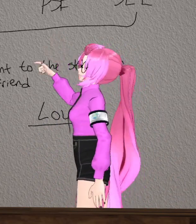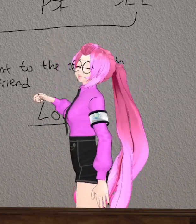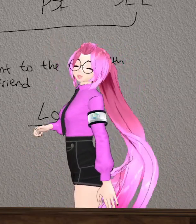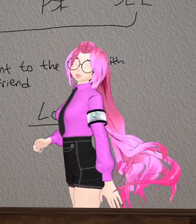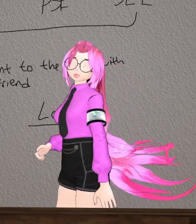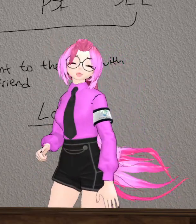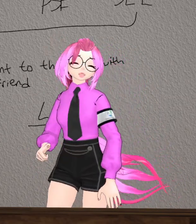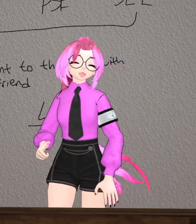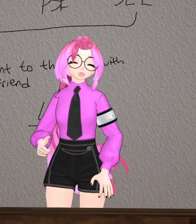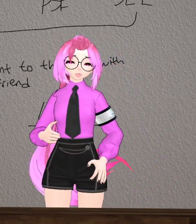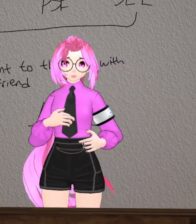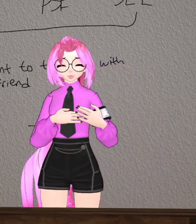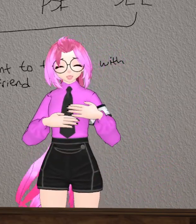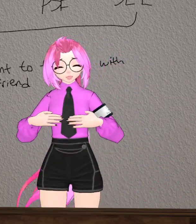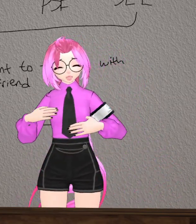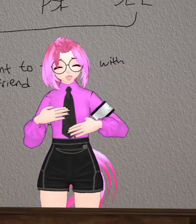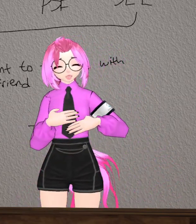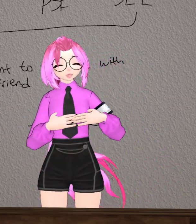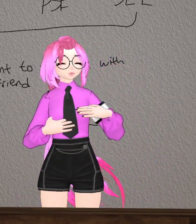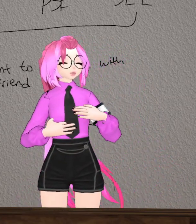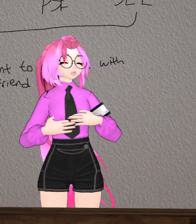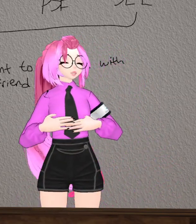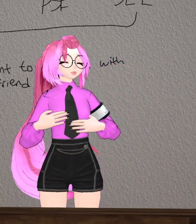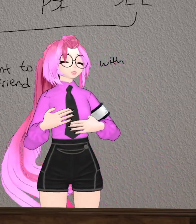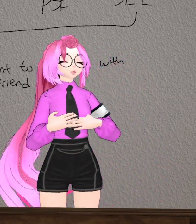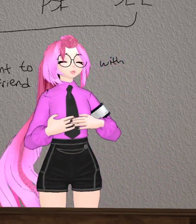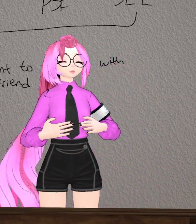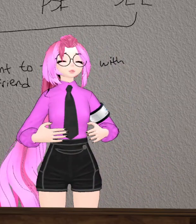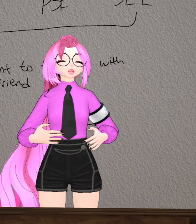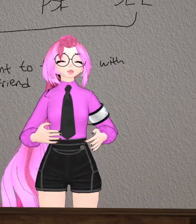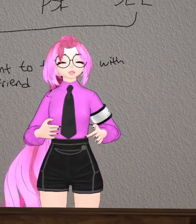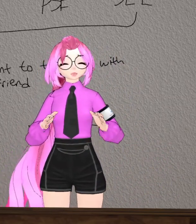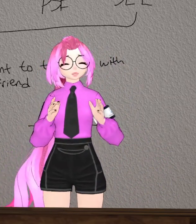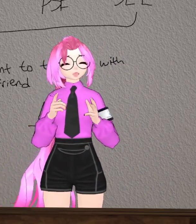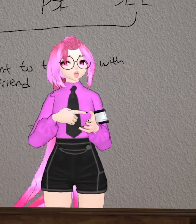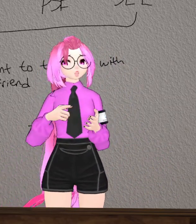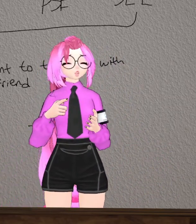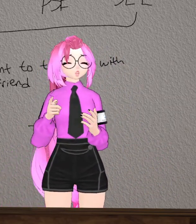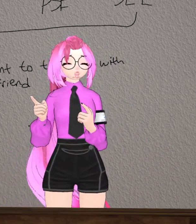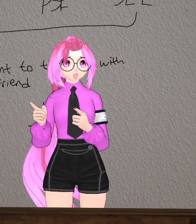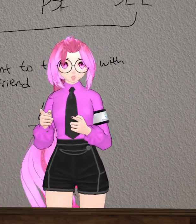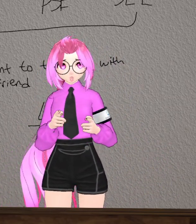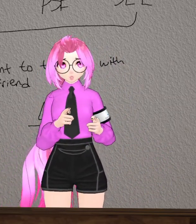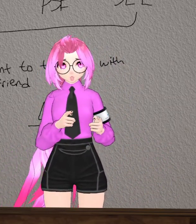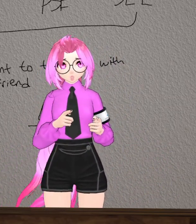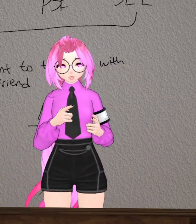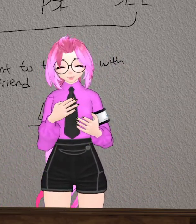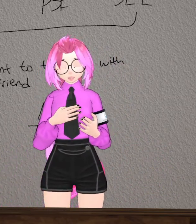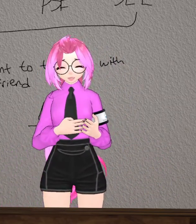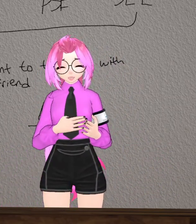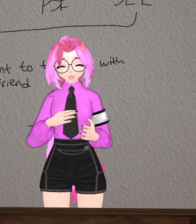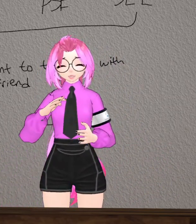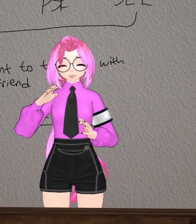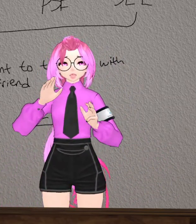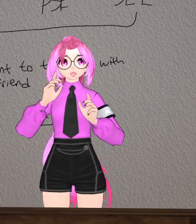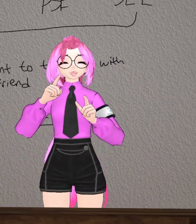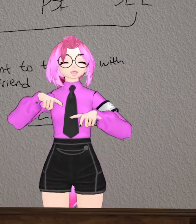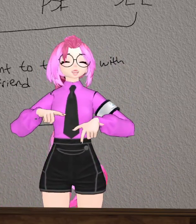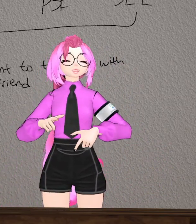PSE, Pigeon Signed English, and that's how I'm most comfortable. And sometimes we actually have grammar lessons by DM